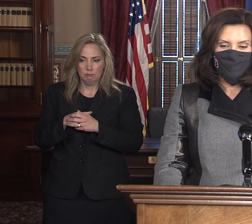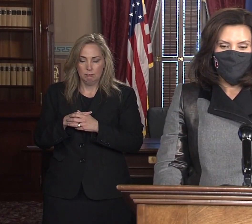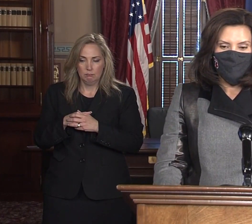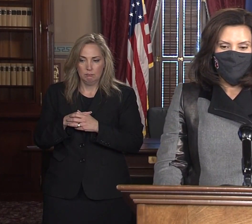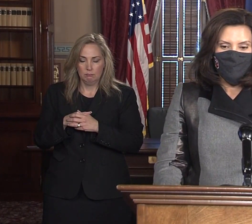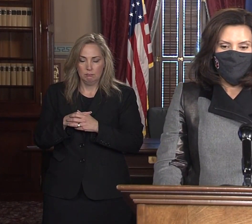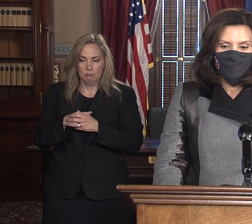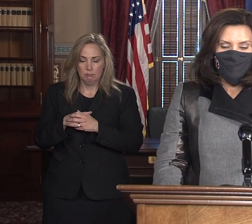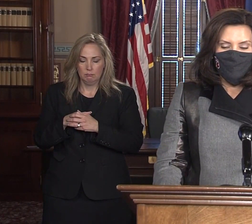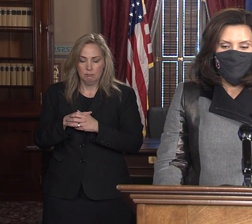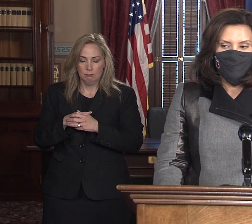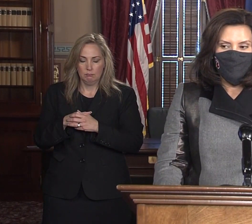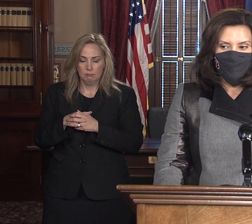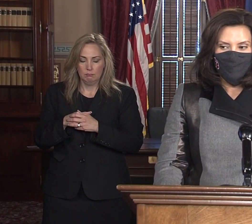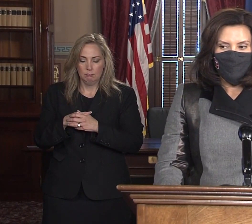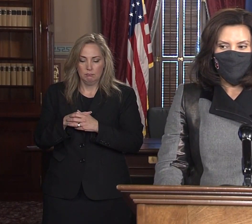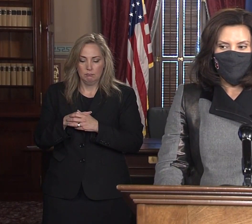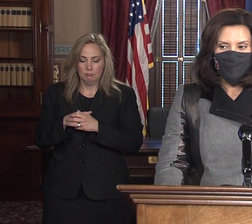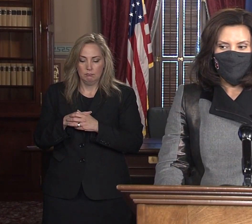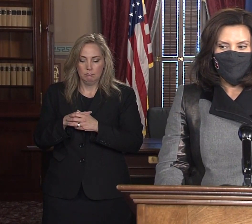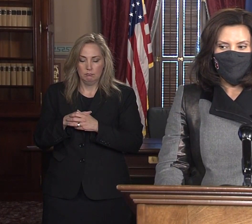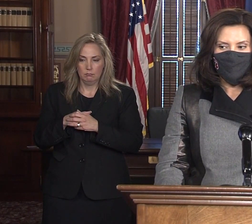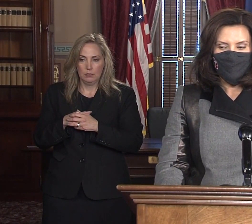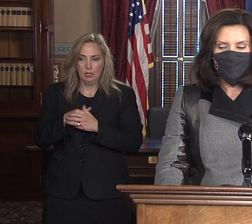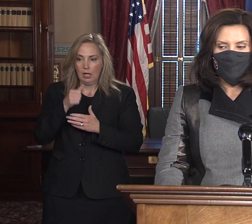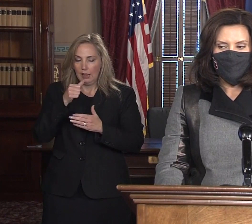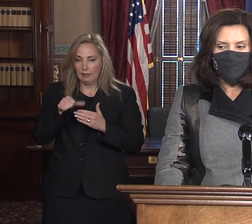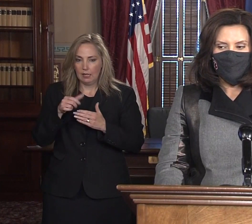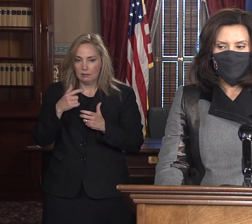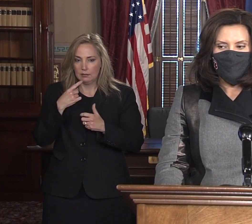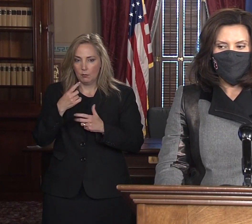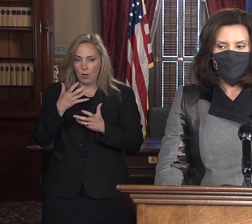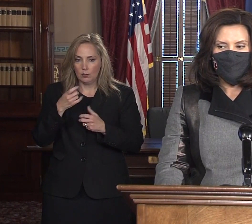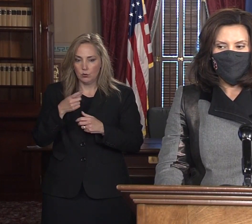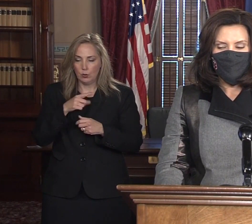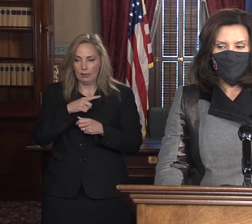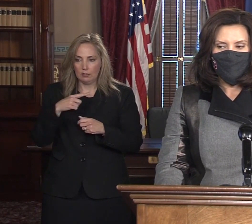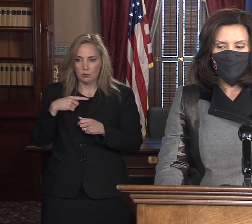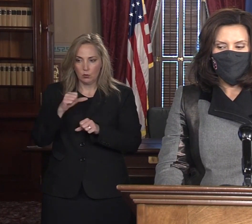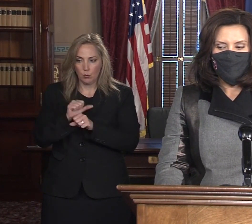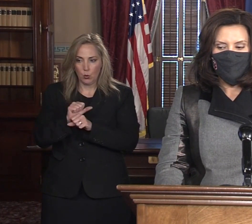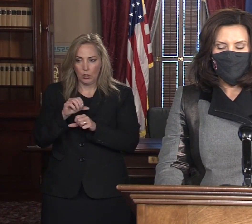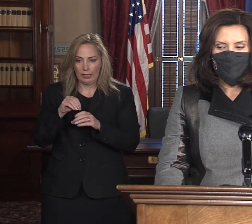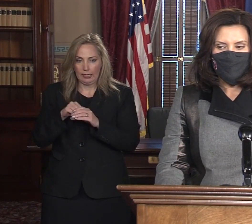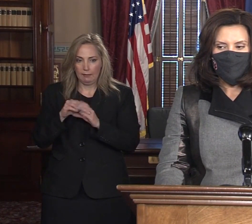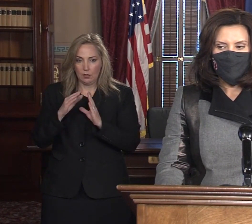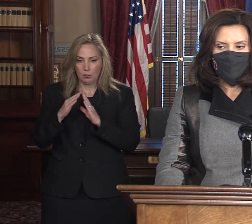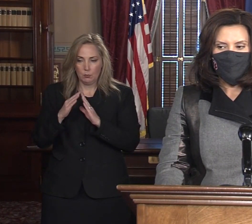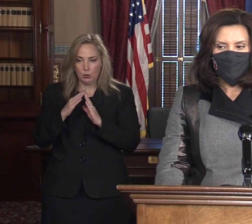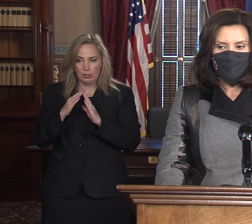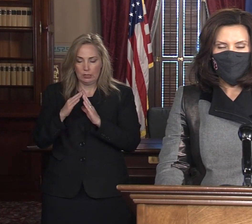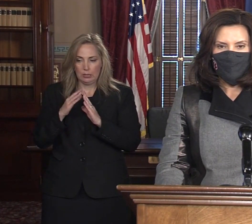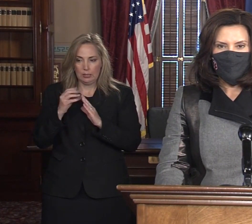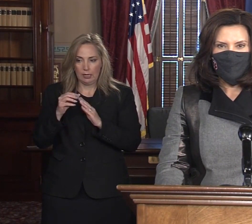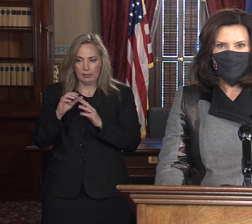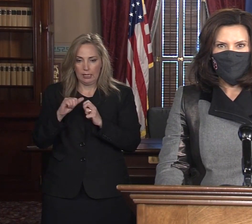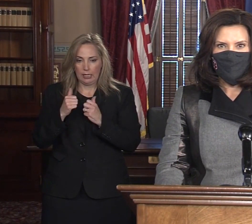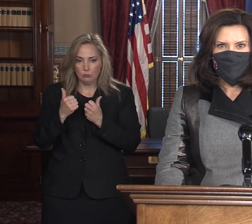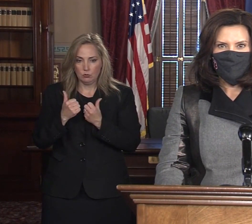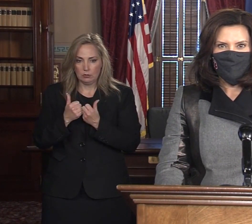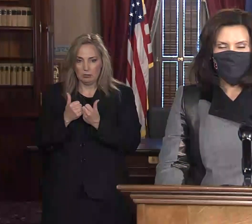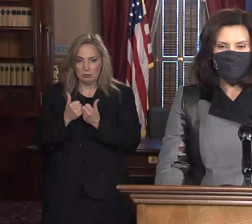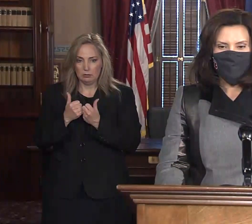the letter says that they want you and the legislature to work in unity, that the agencies that have